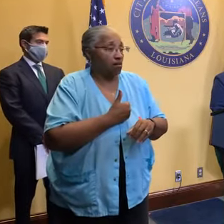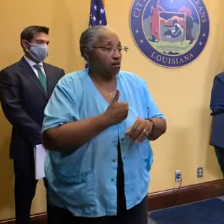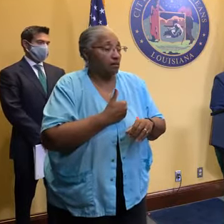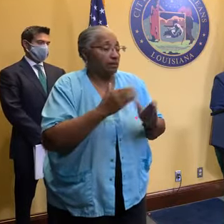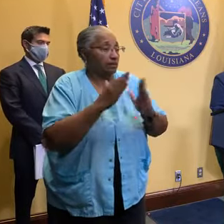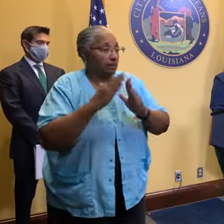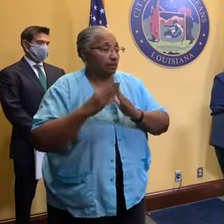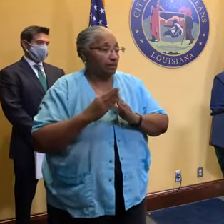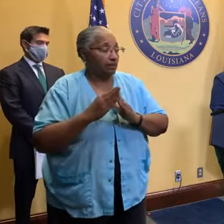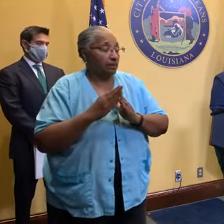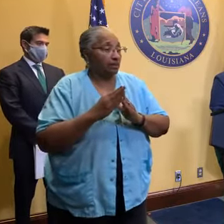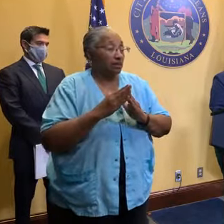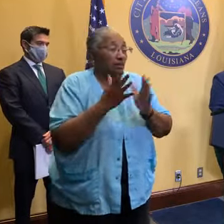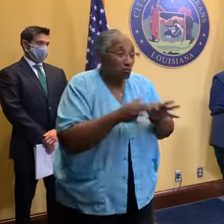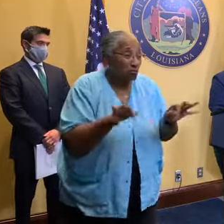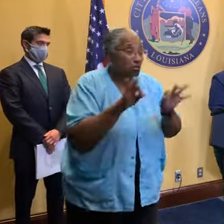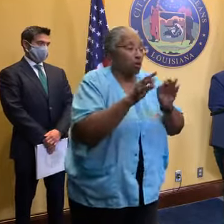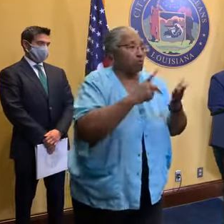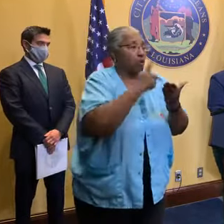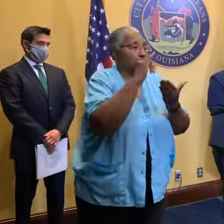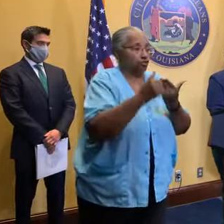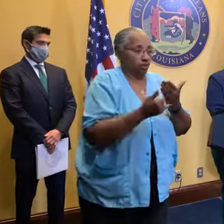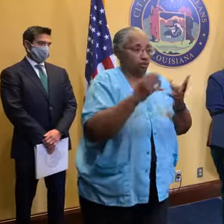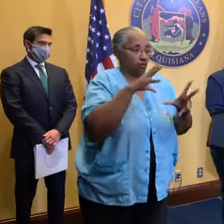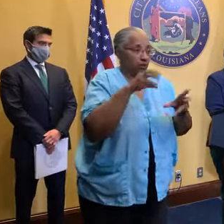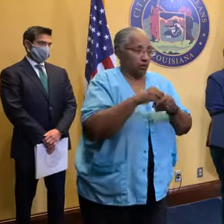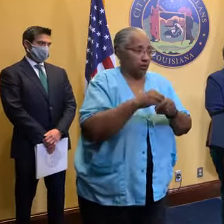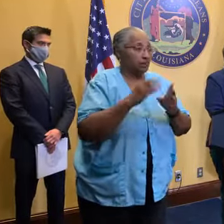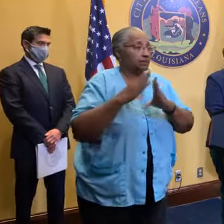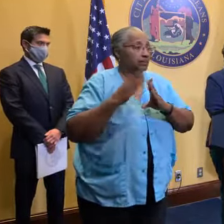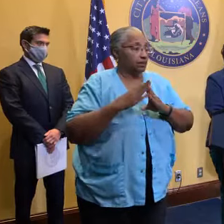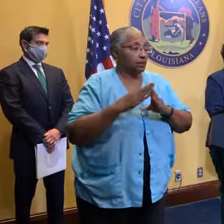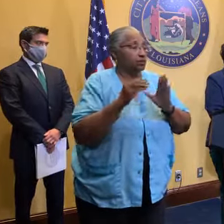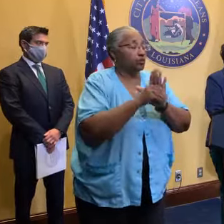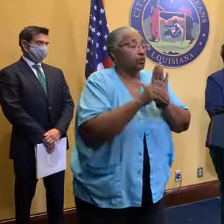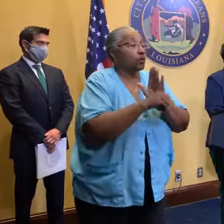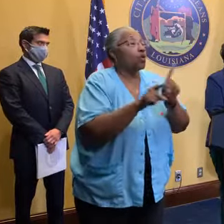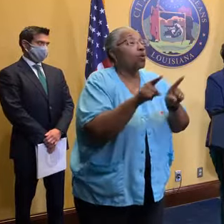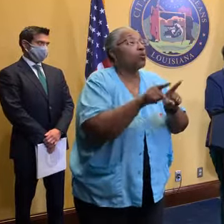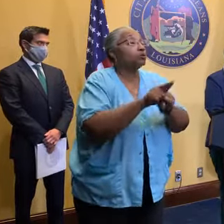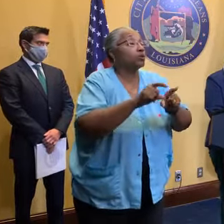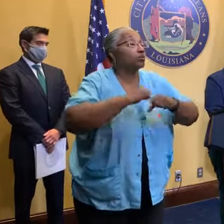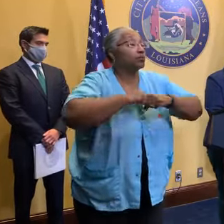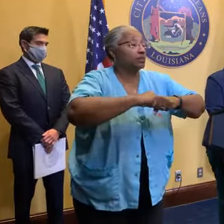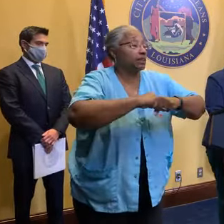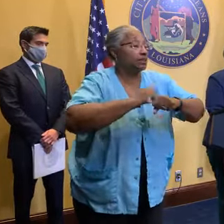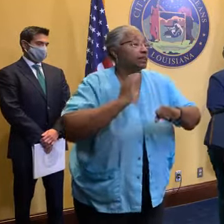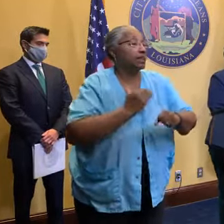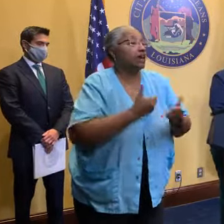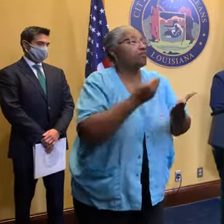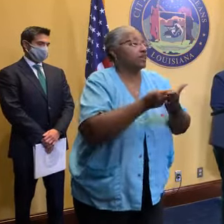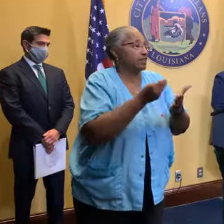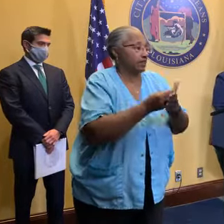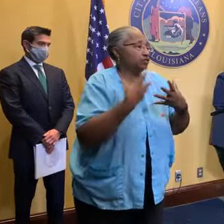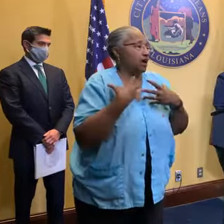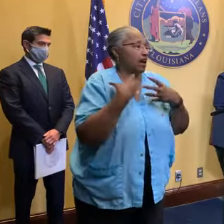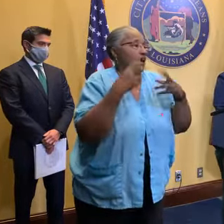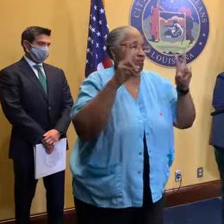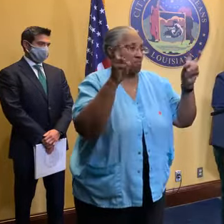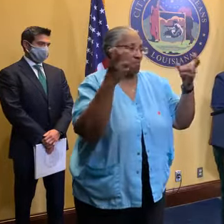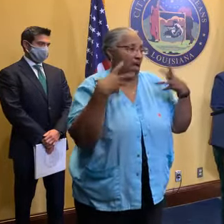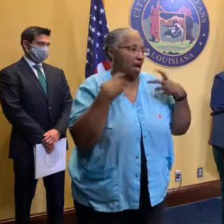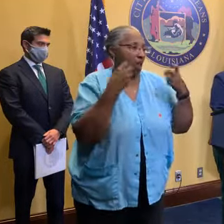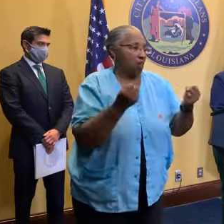moving in the city of New Orleans, while at the same time protecting our financial health. As you know, that's been our